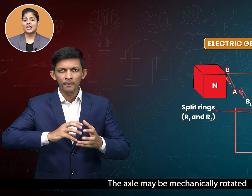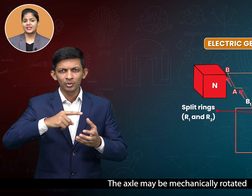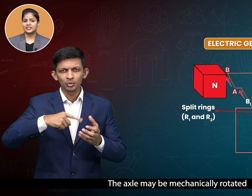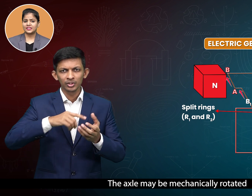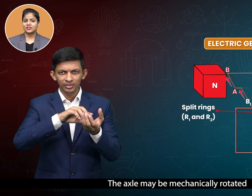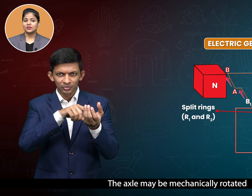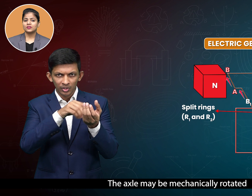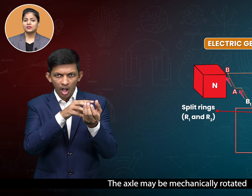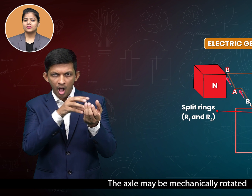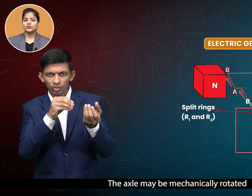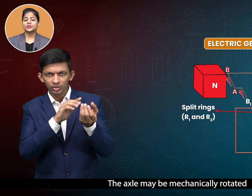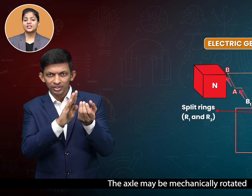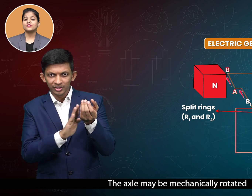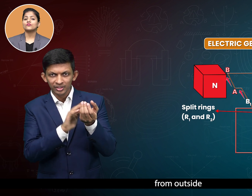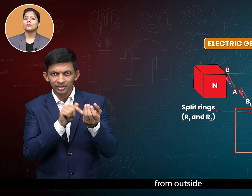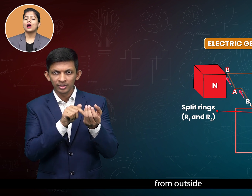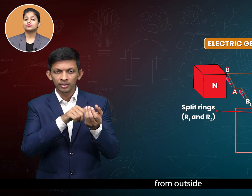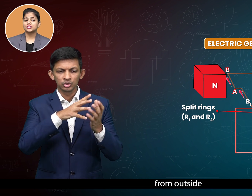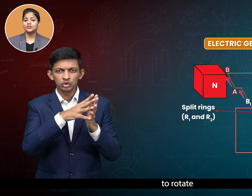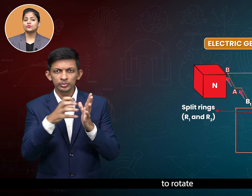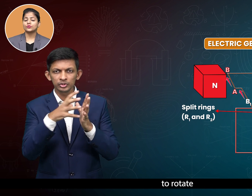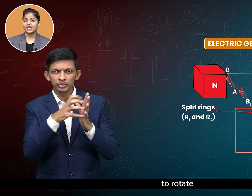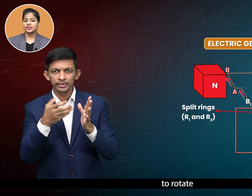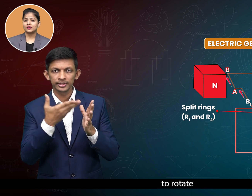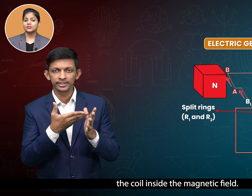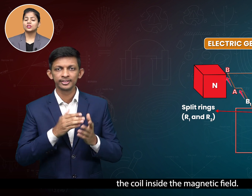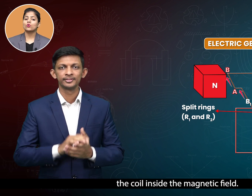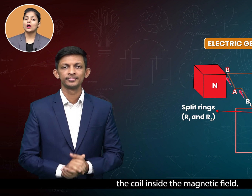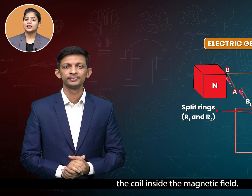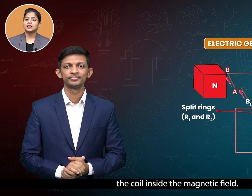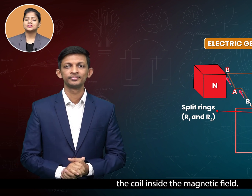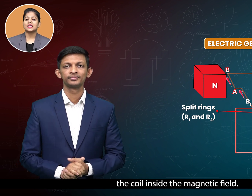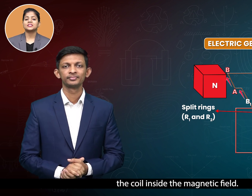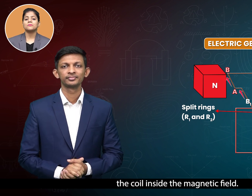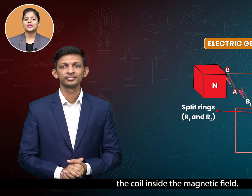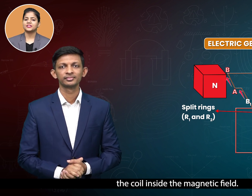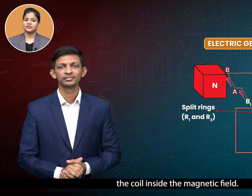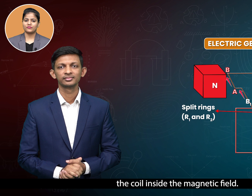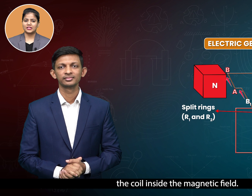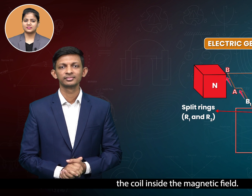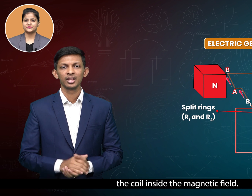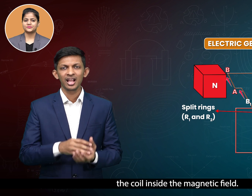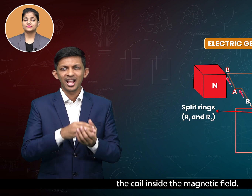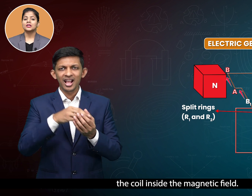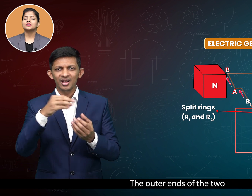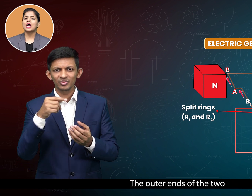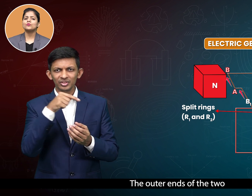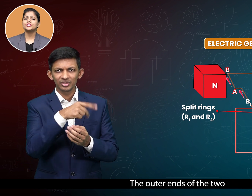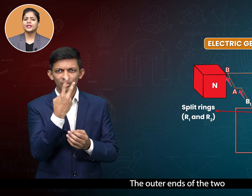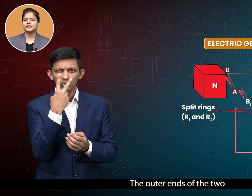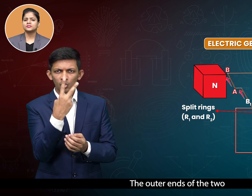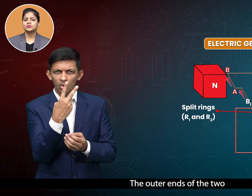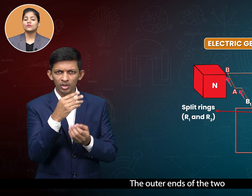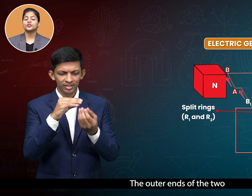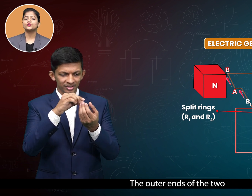be mechanically rotated from outside to rotate the coil inside the magnetic field. The